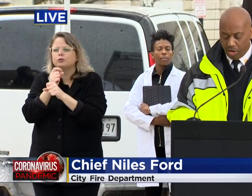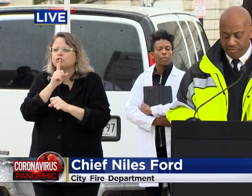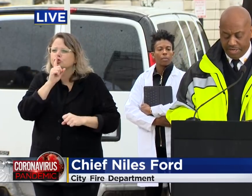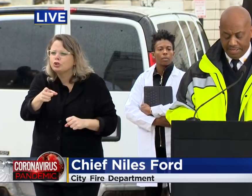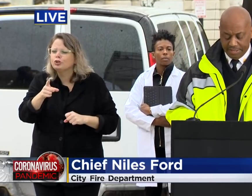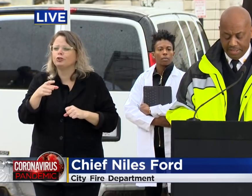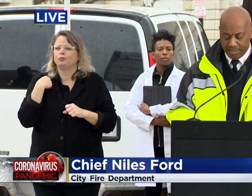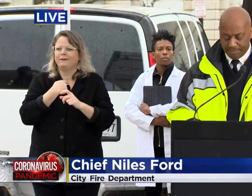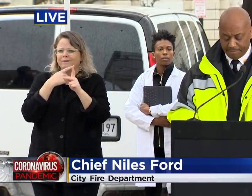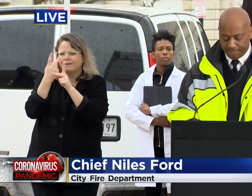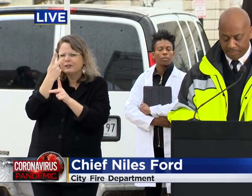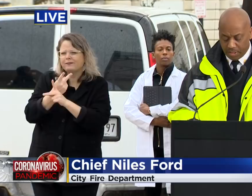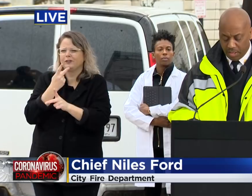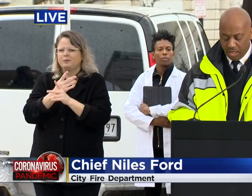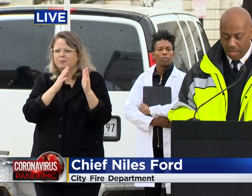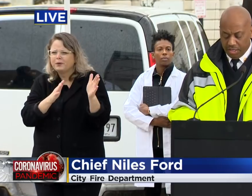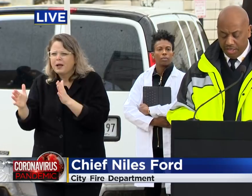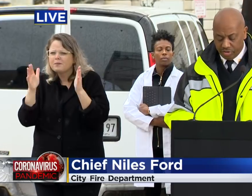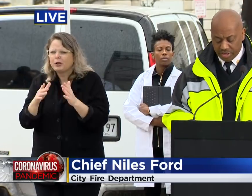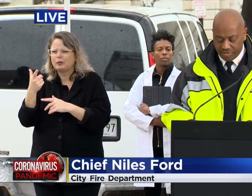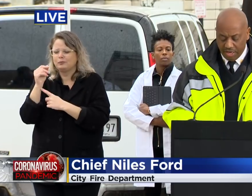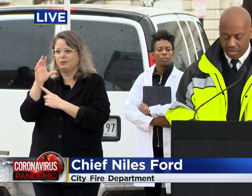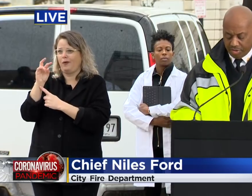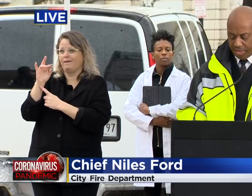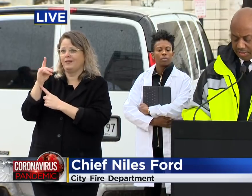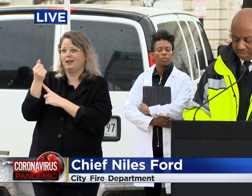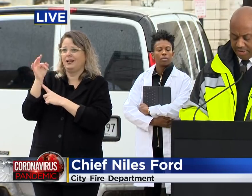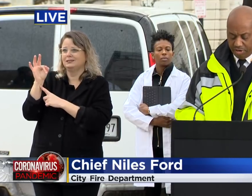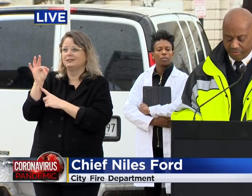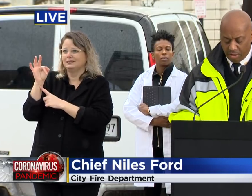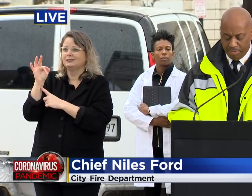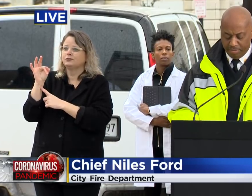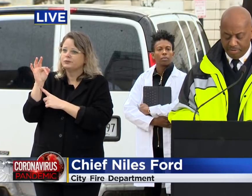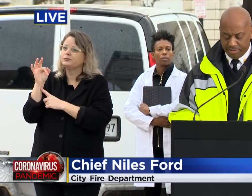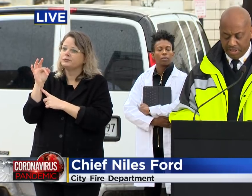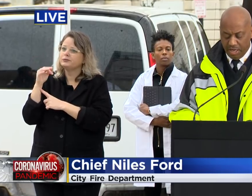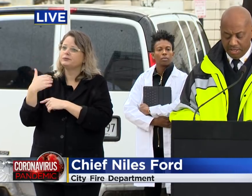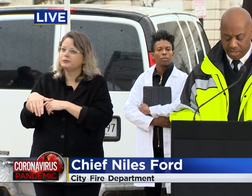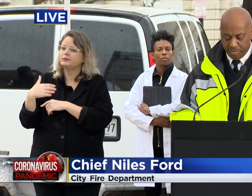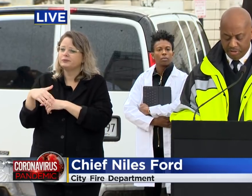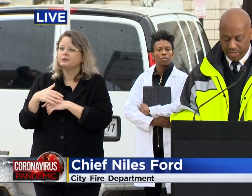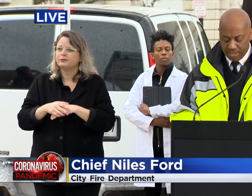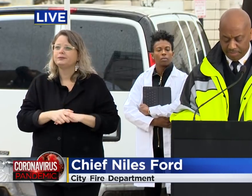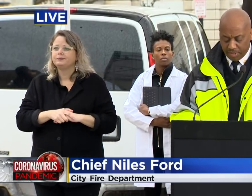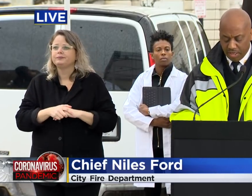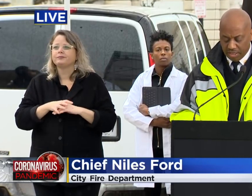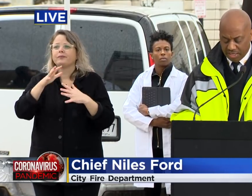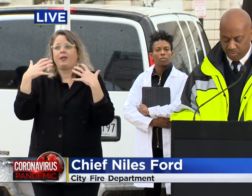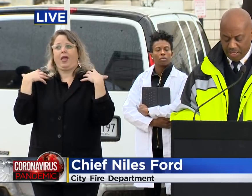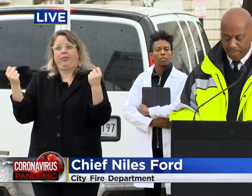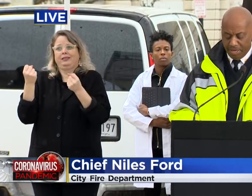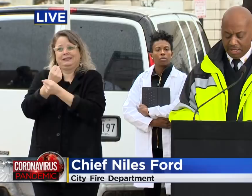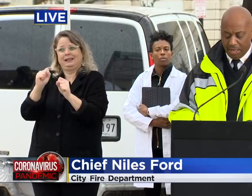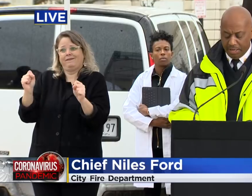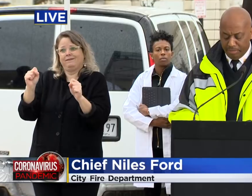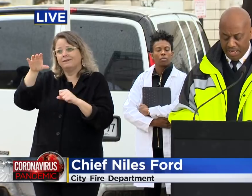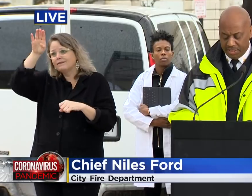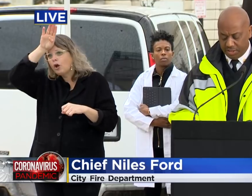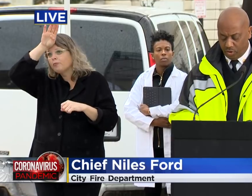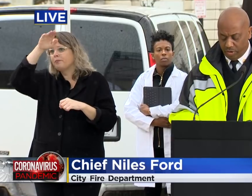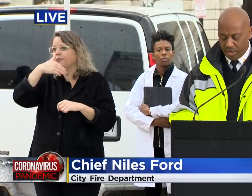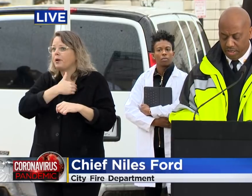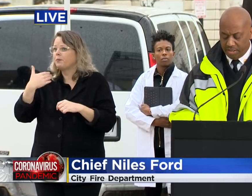through COVID-19. In the interest of the health and safety of our members and the community, last week I made